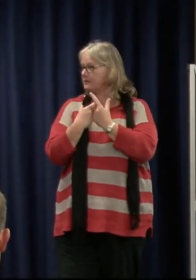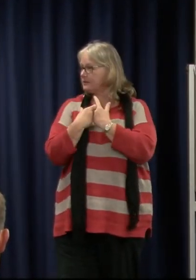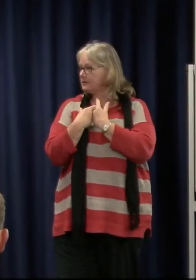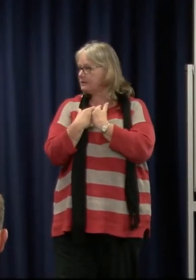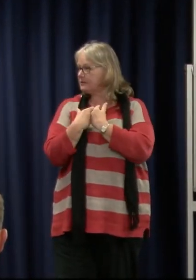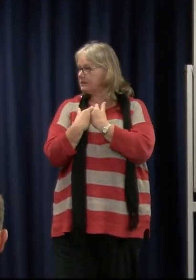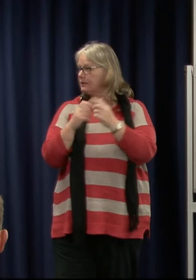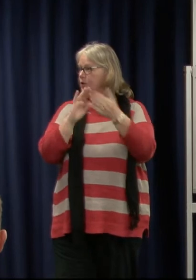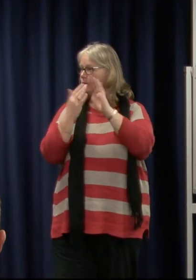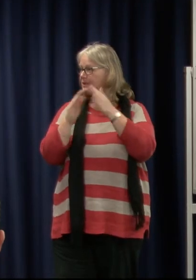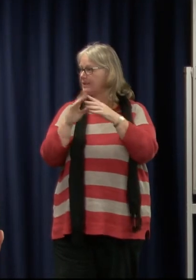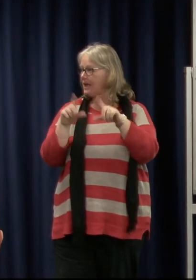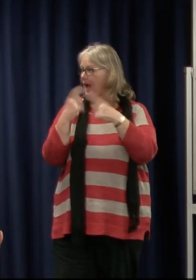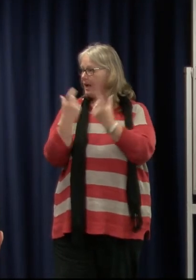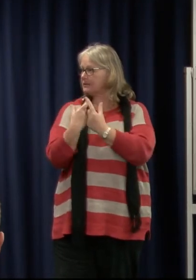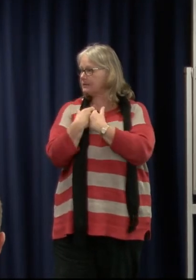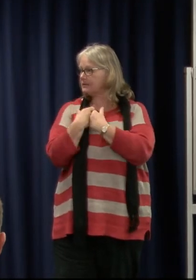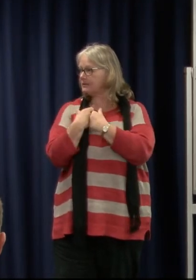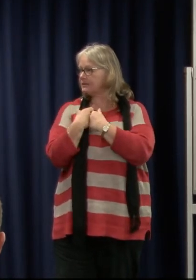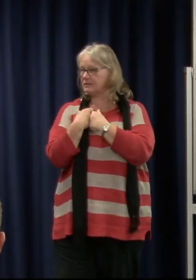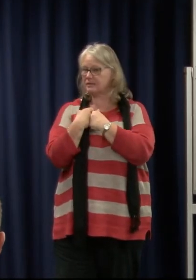So you could provide community classes.